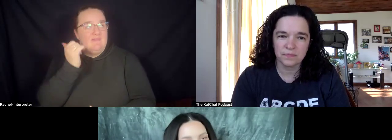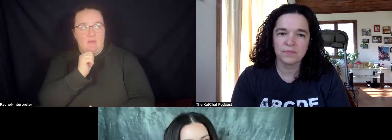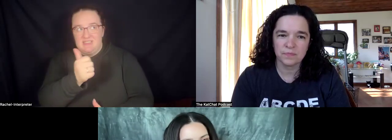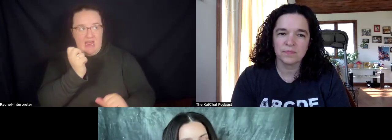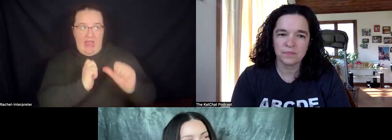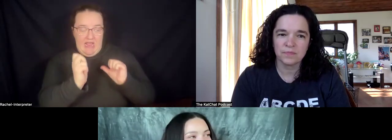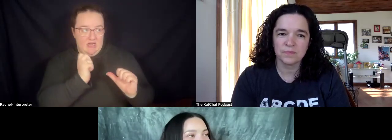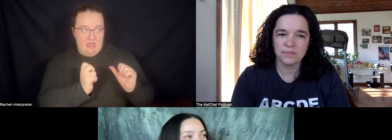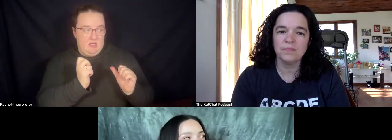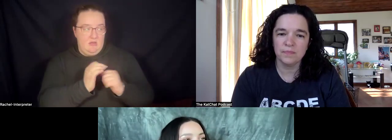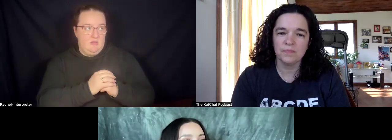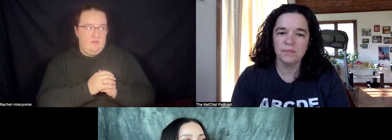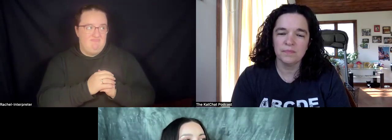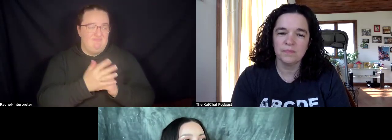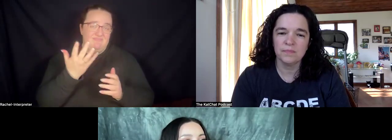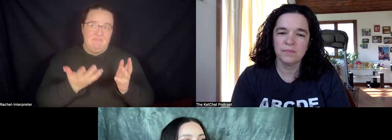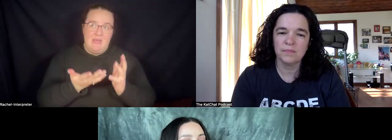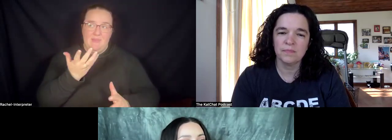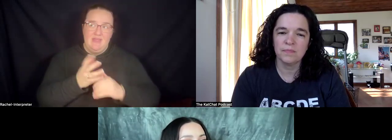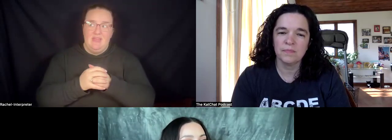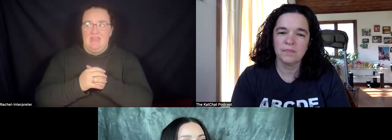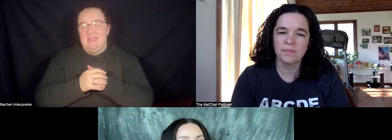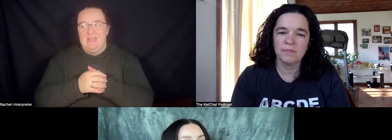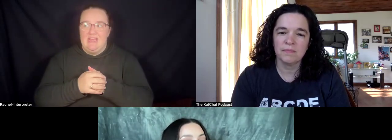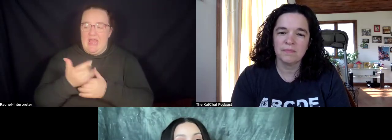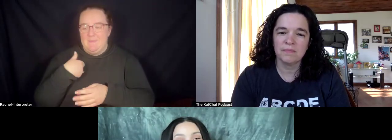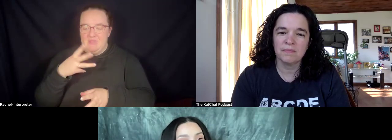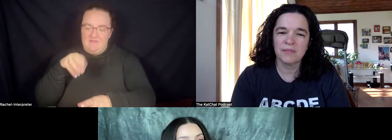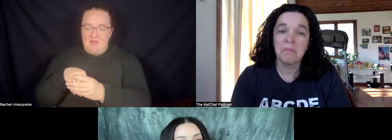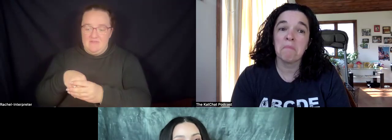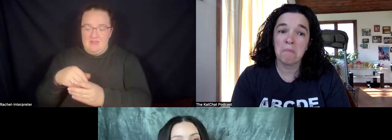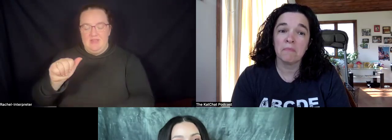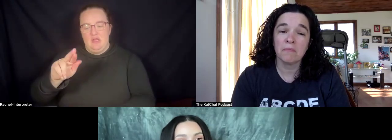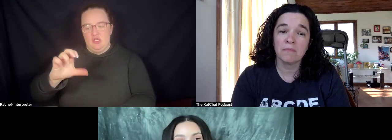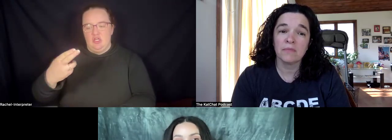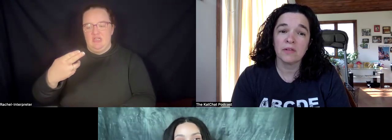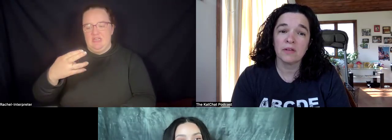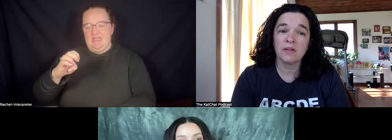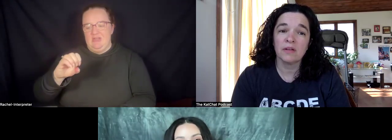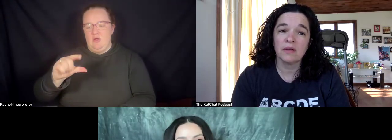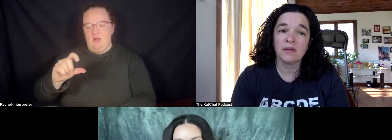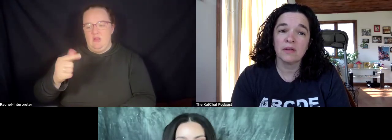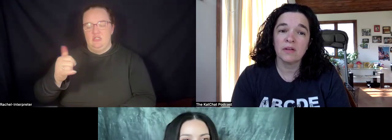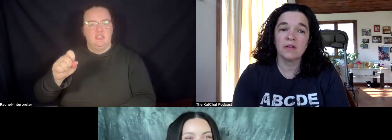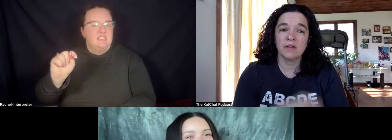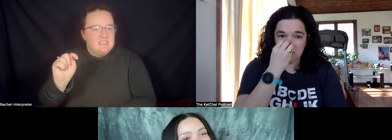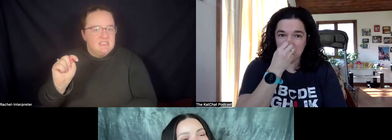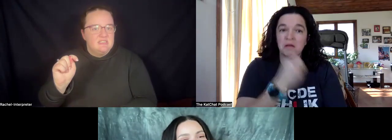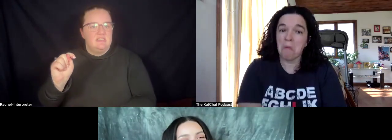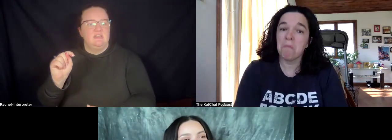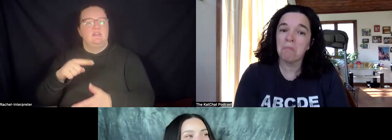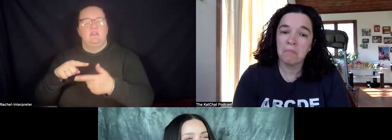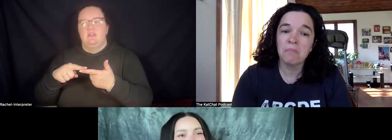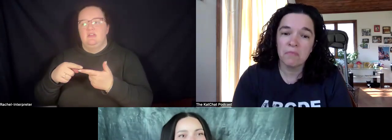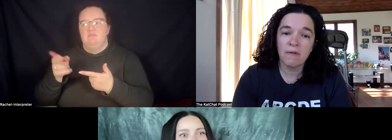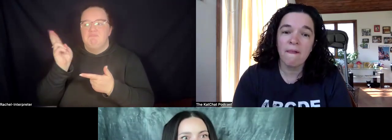I am doing, I would probably be maybe an archaeologist or a historian or a teacher.